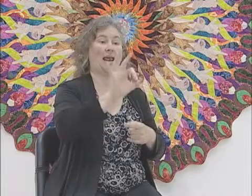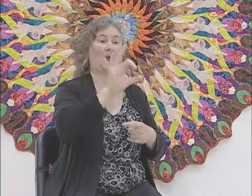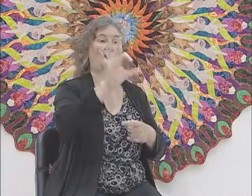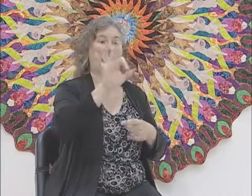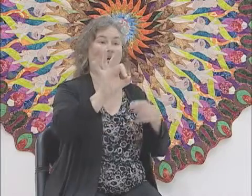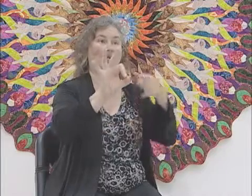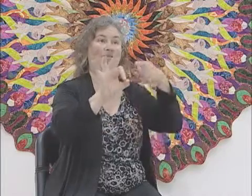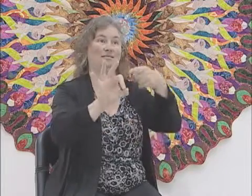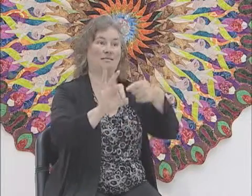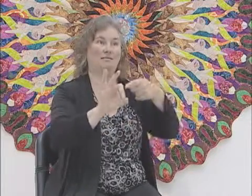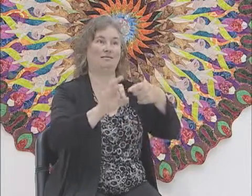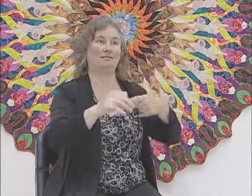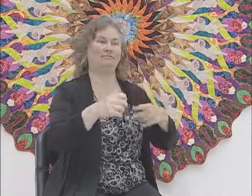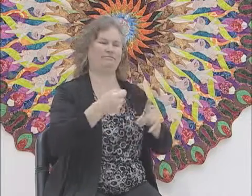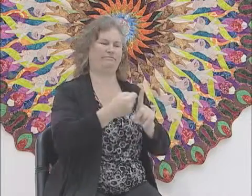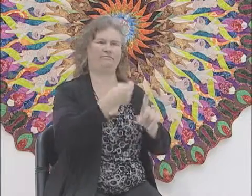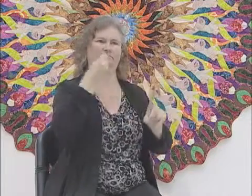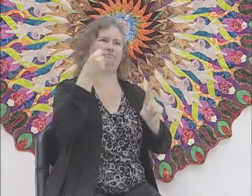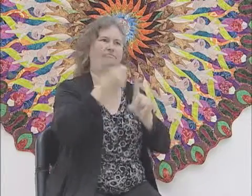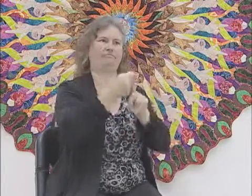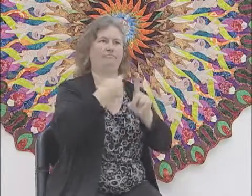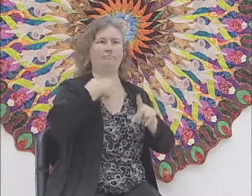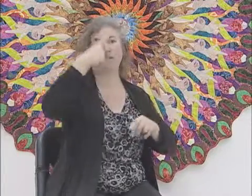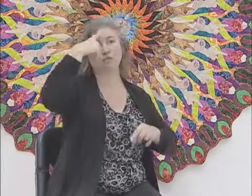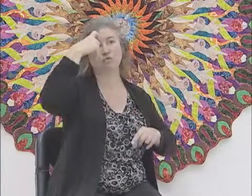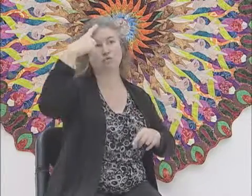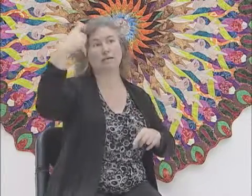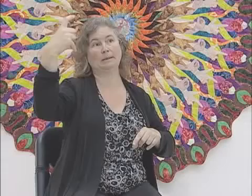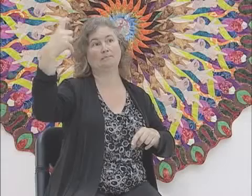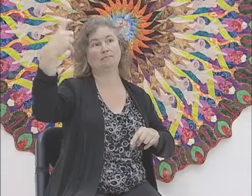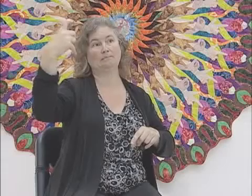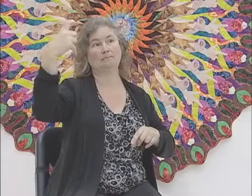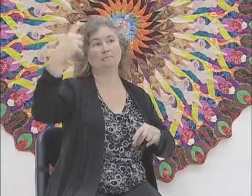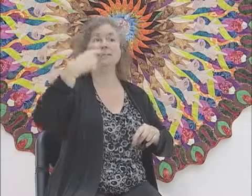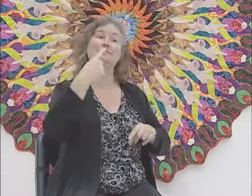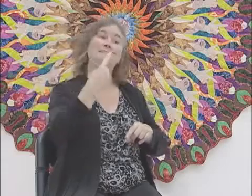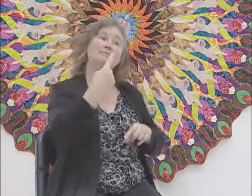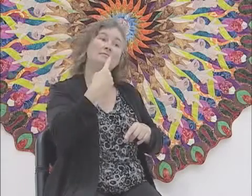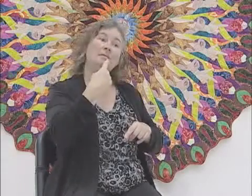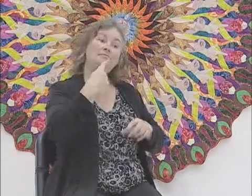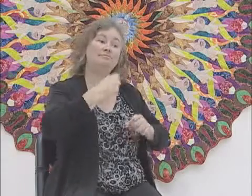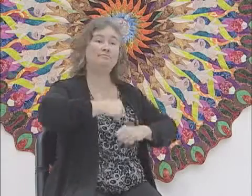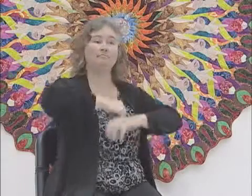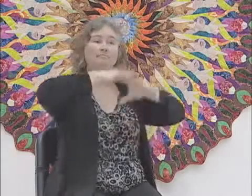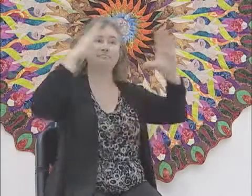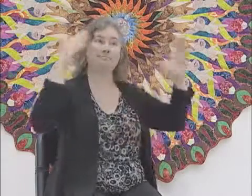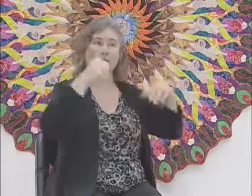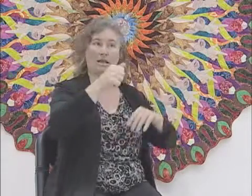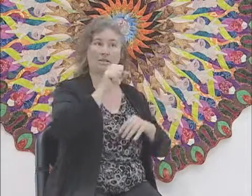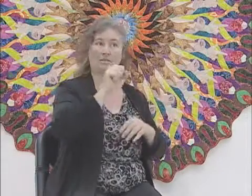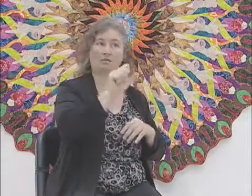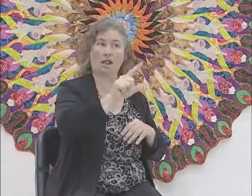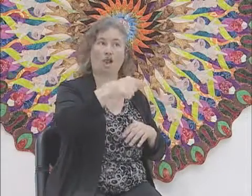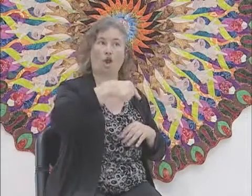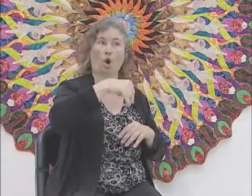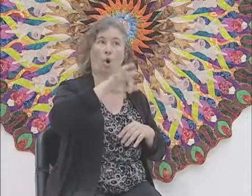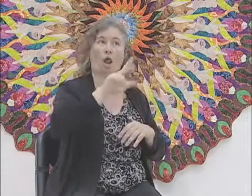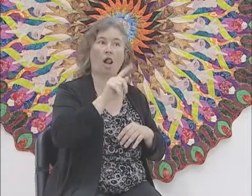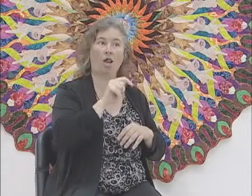or stamp. And then in 1999, I had this dream. And the dream said to me, "Make